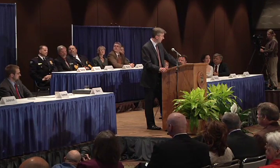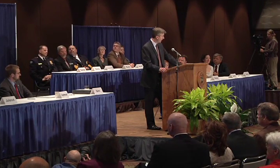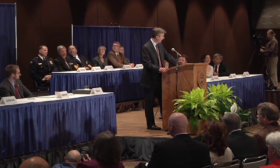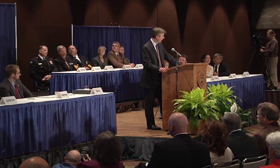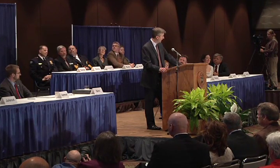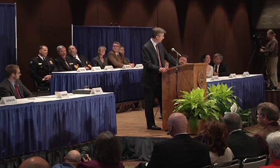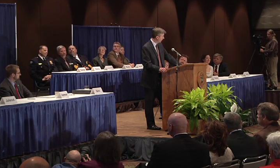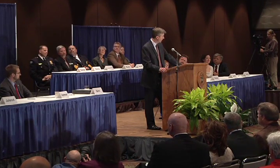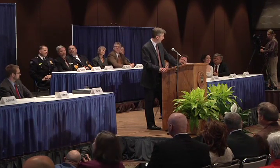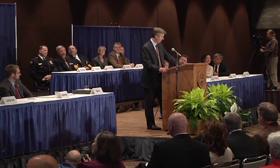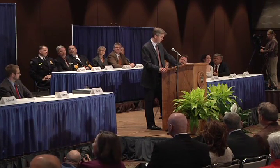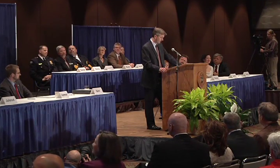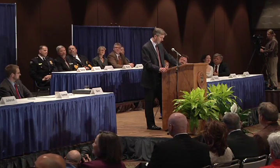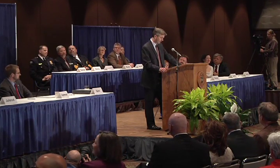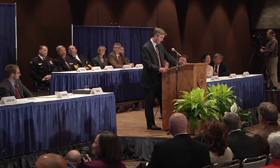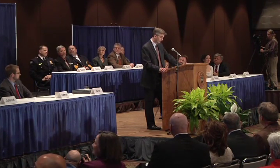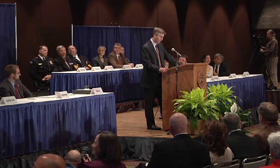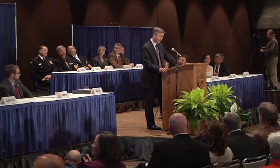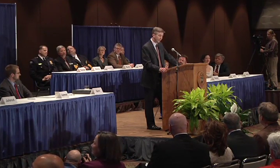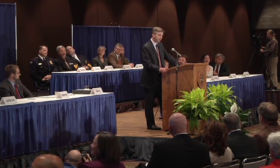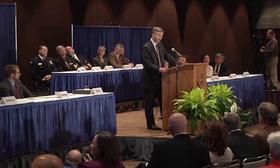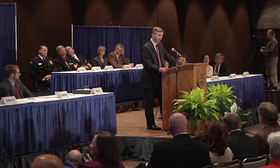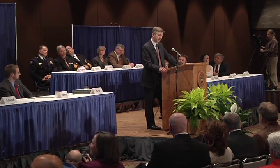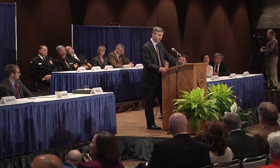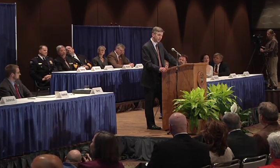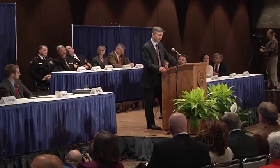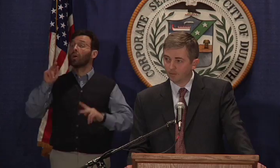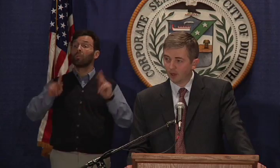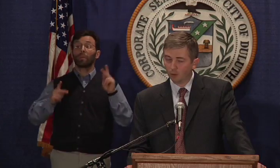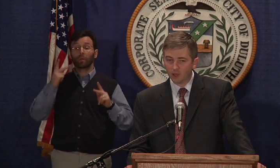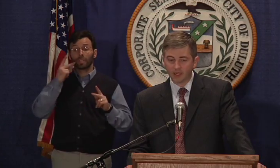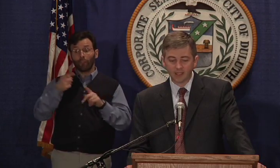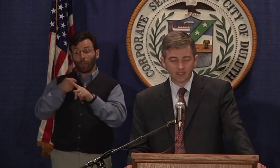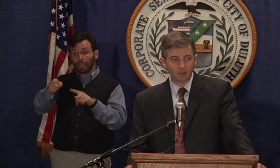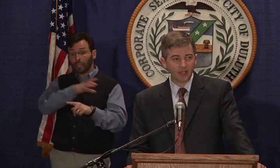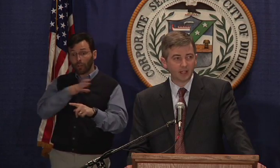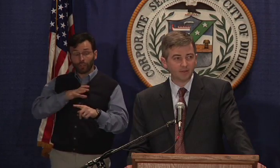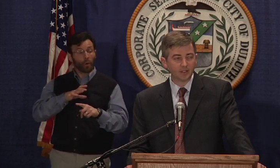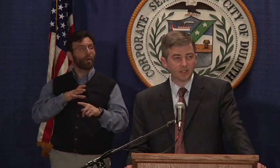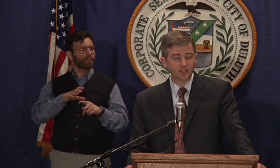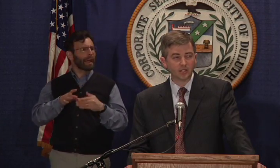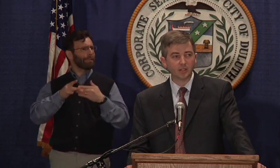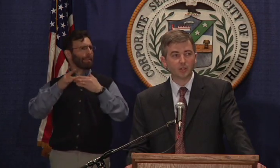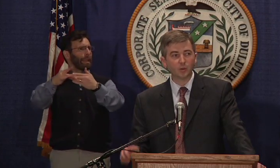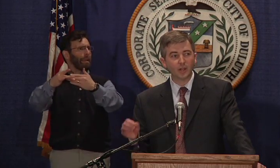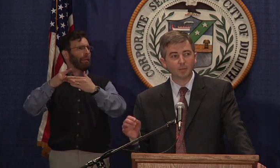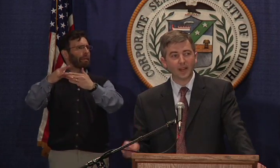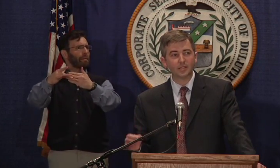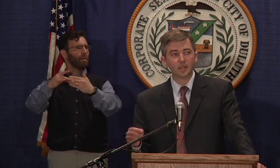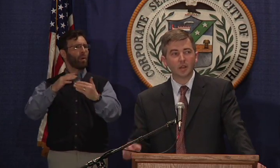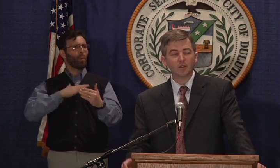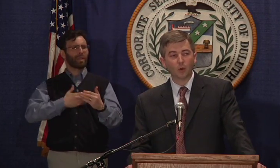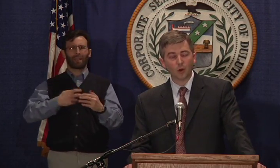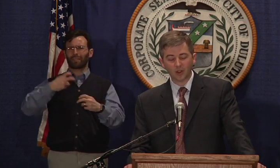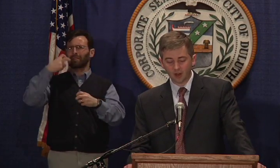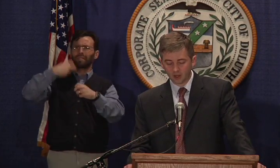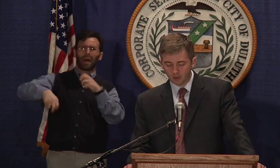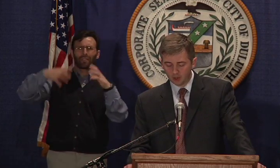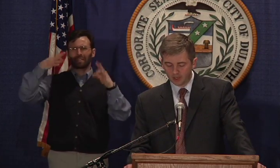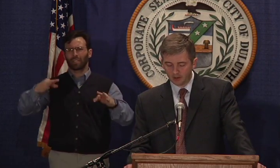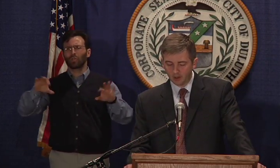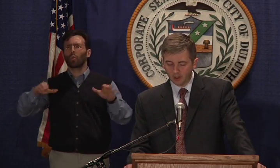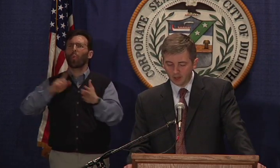What people see and appreciate from this council is real leadership, a willingness to make tough decisions and to do what's best for